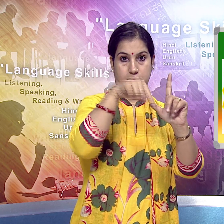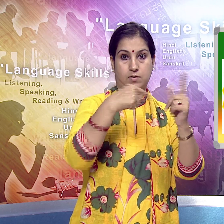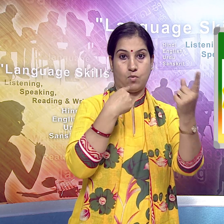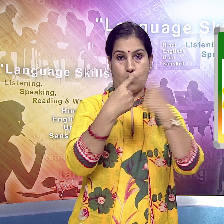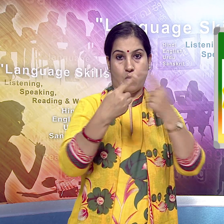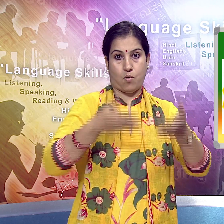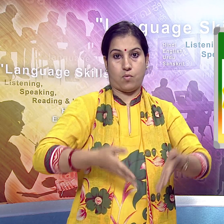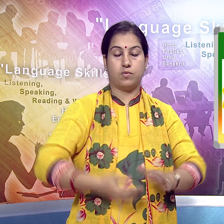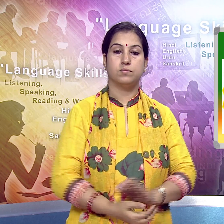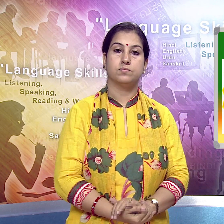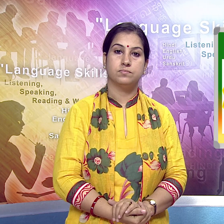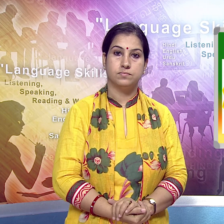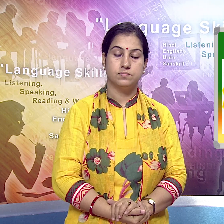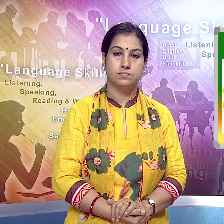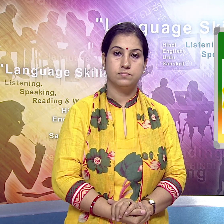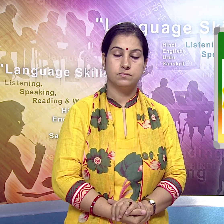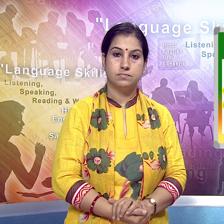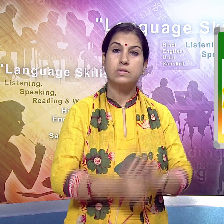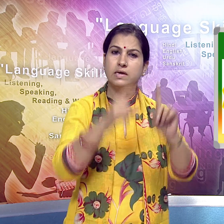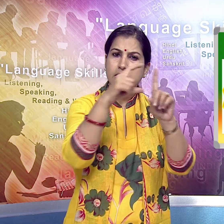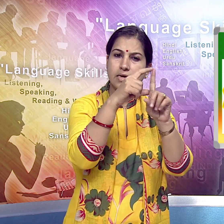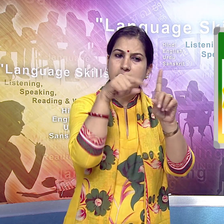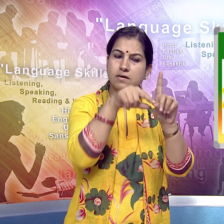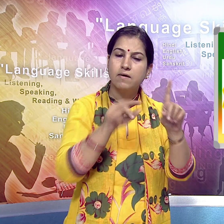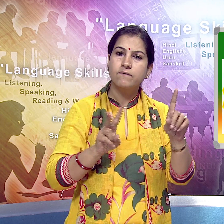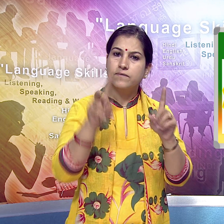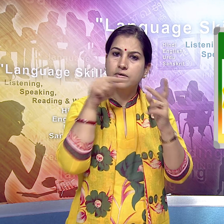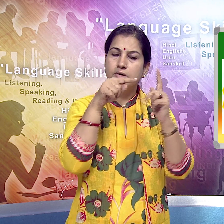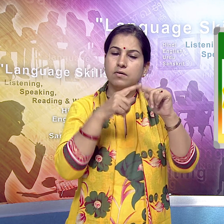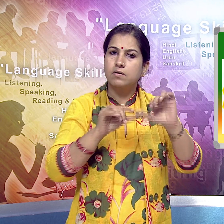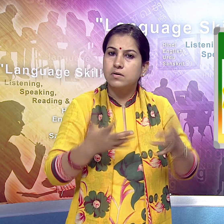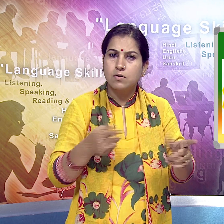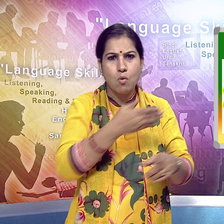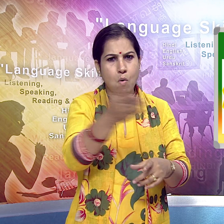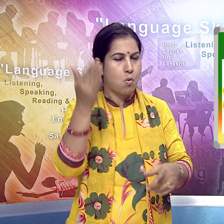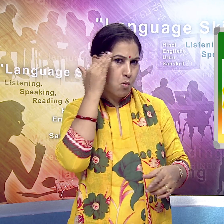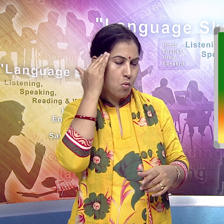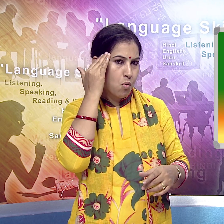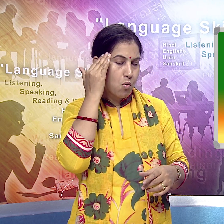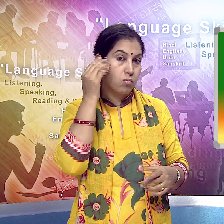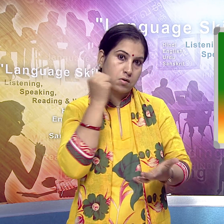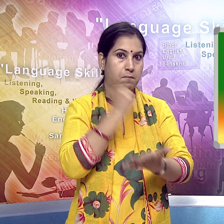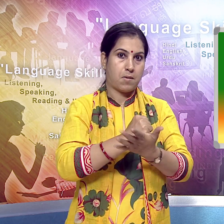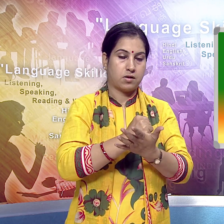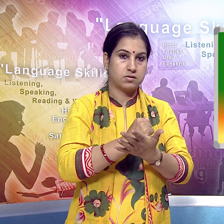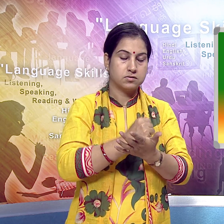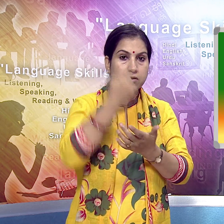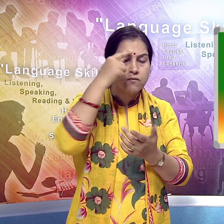Vitamin D is, as we all know, it is necessary for strong